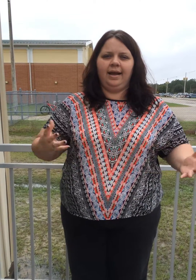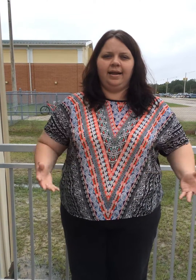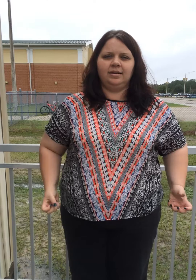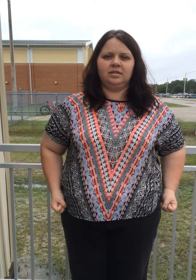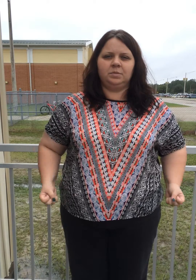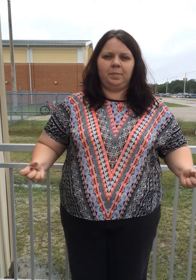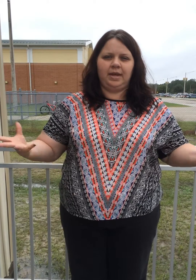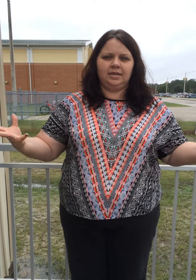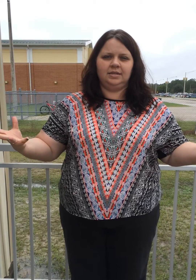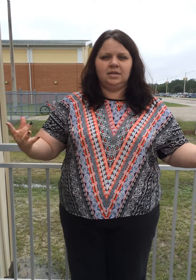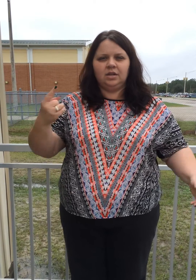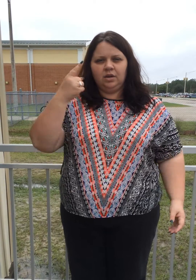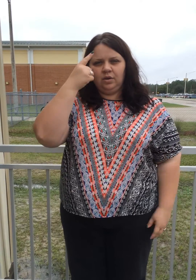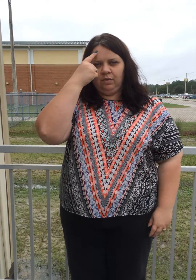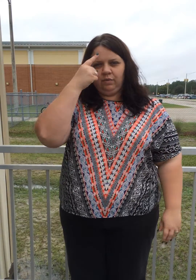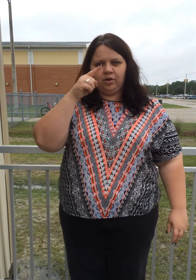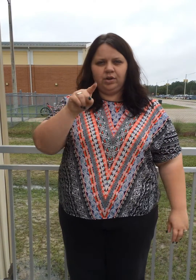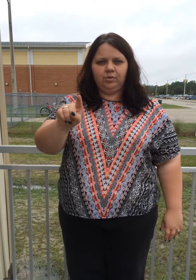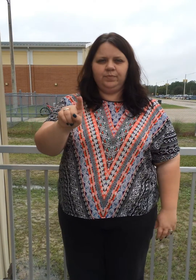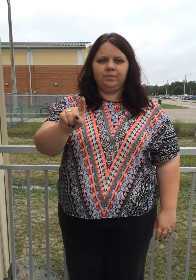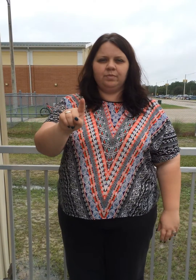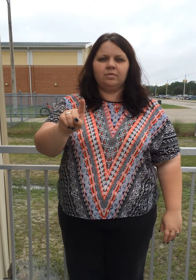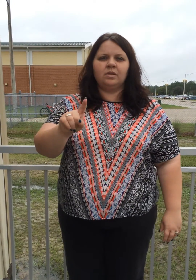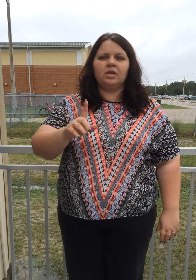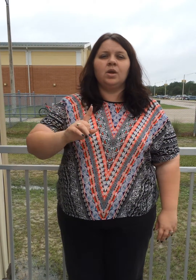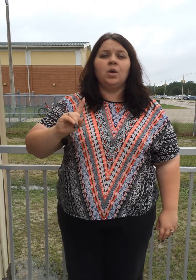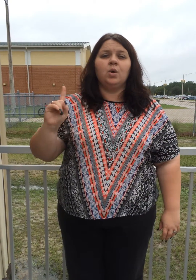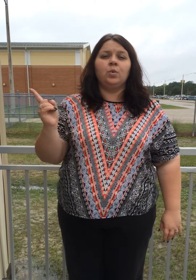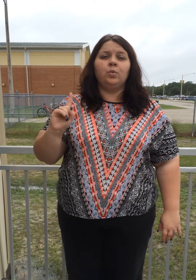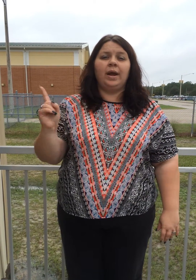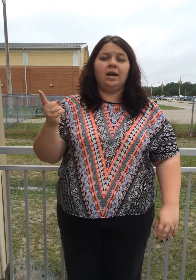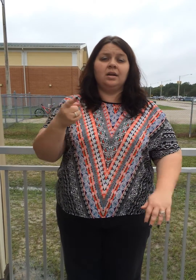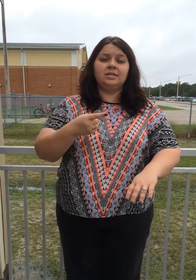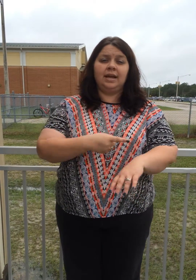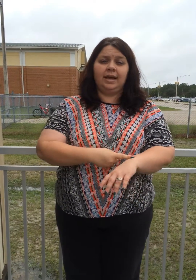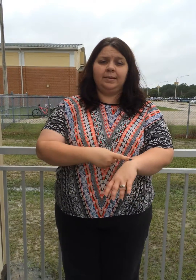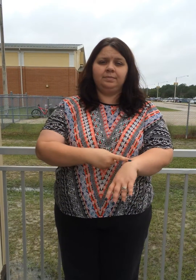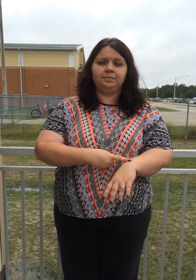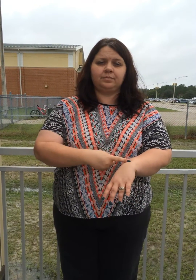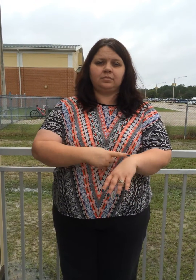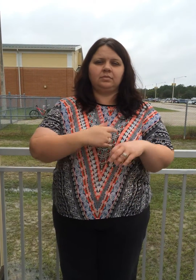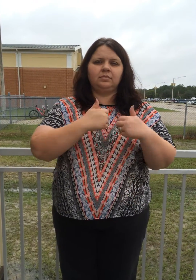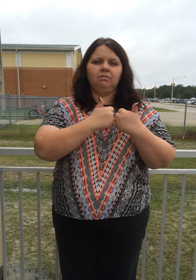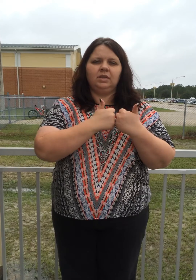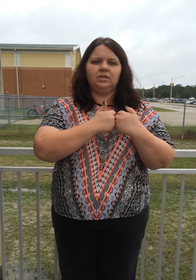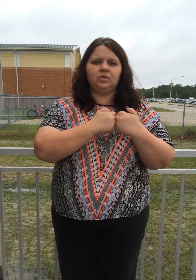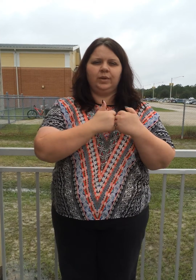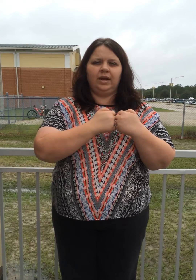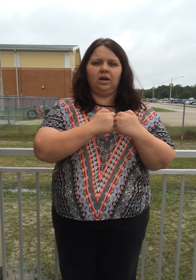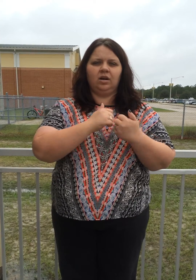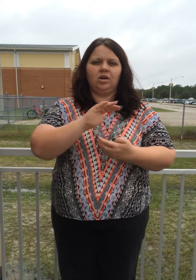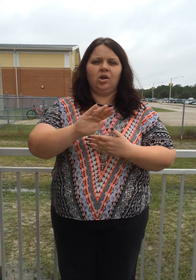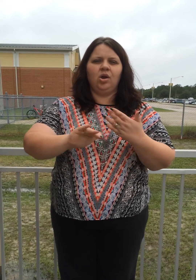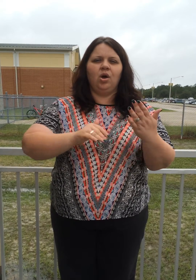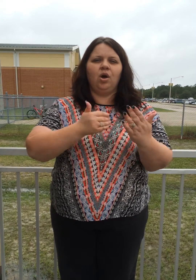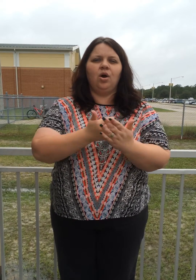I spend for you, where time, sweetheart,